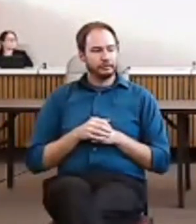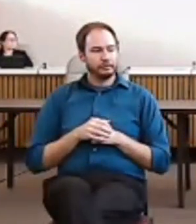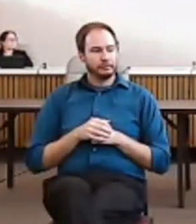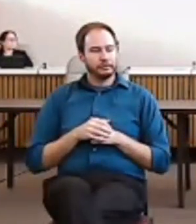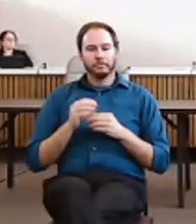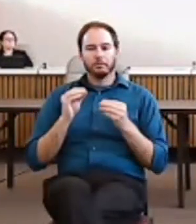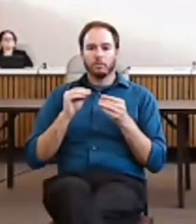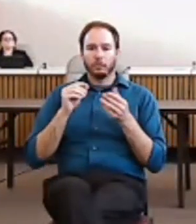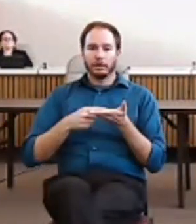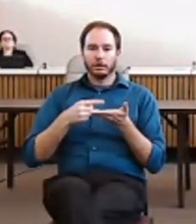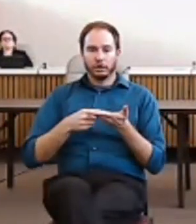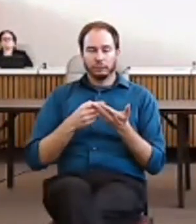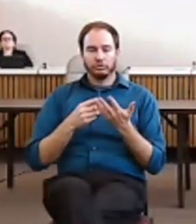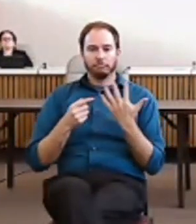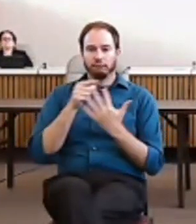Any further discussion?